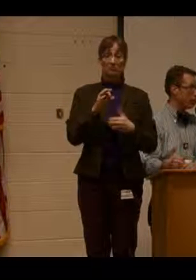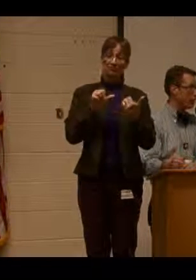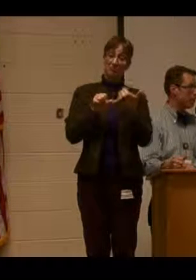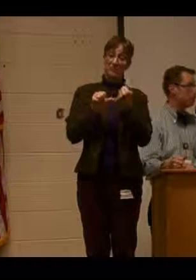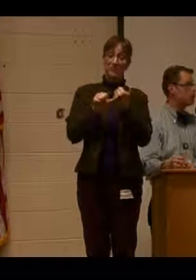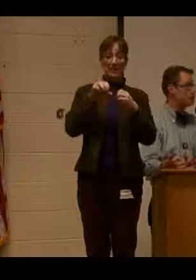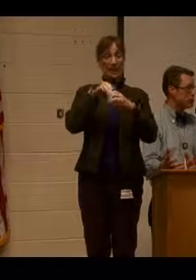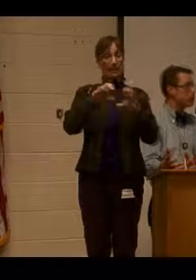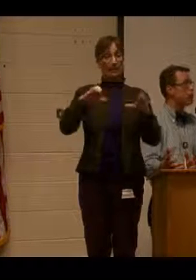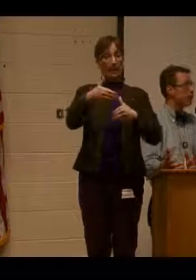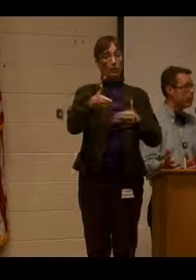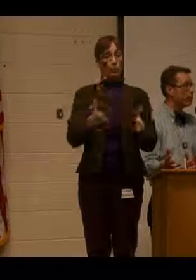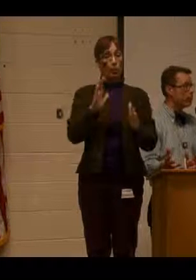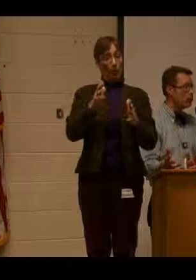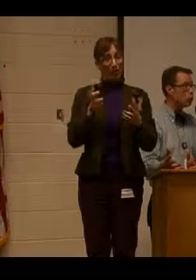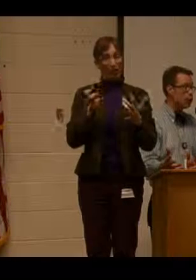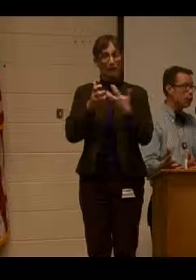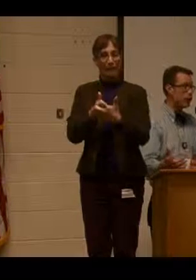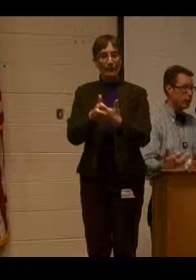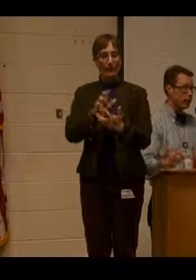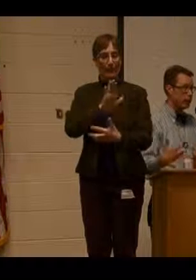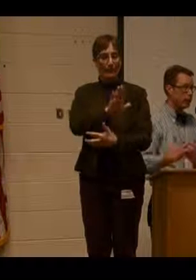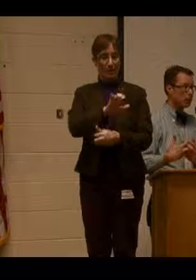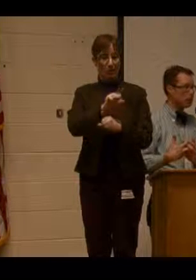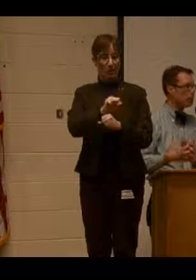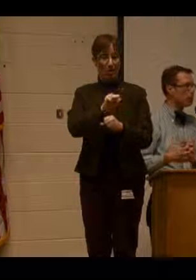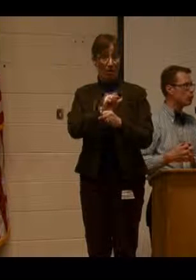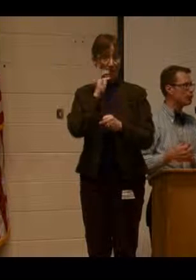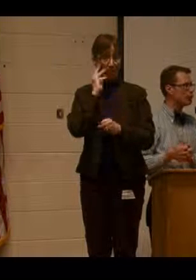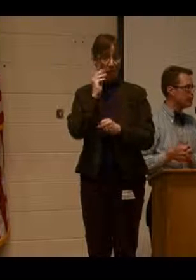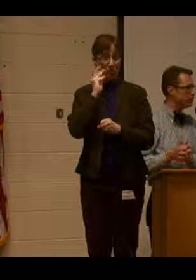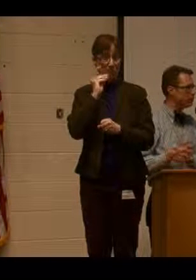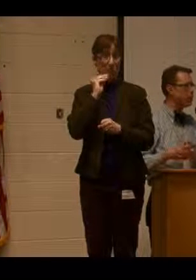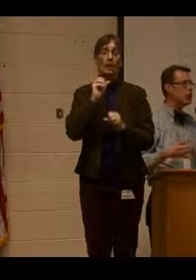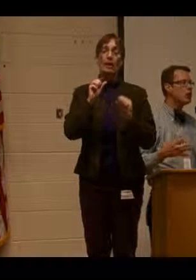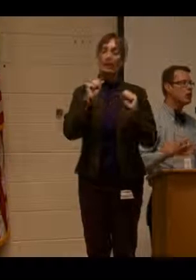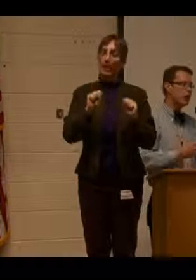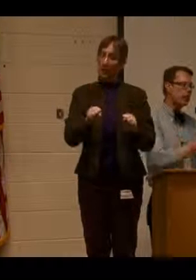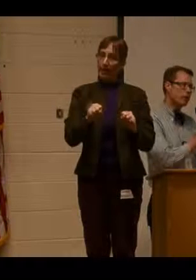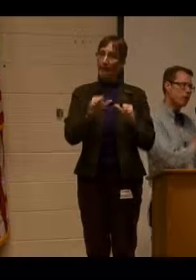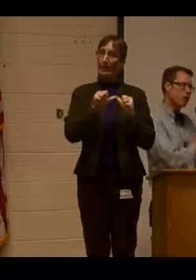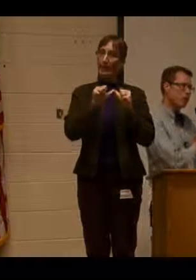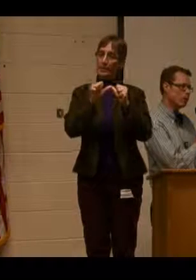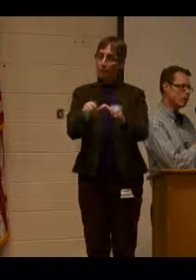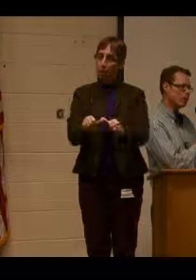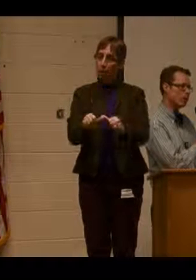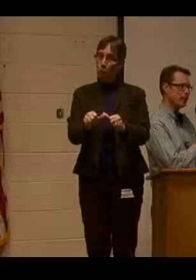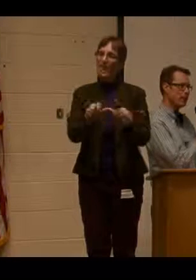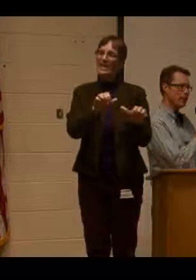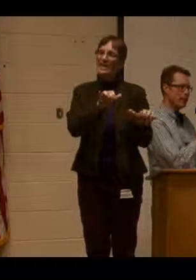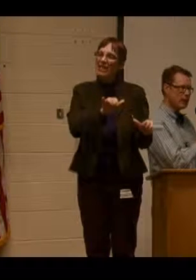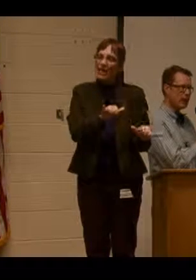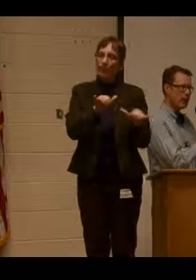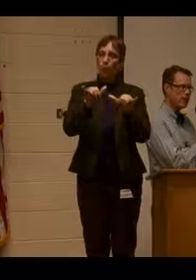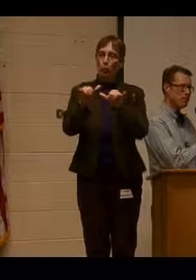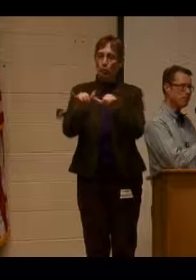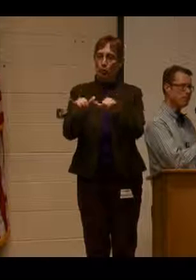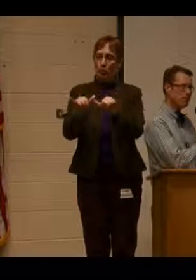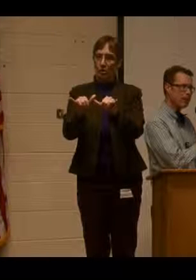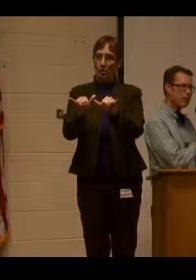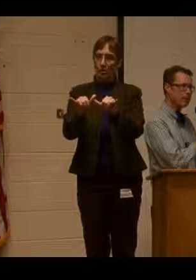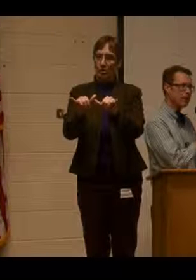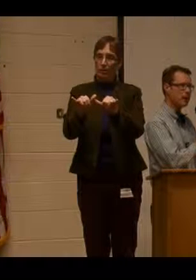we could continue a similar. Generally, we don't like to keep the very same dynamics because you want